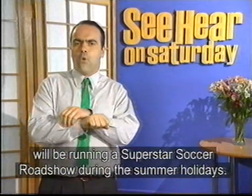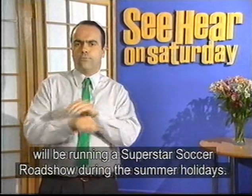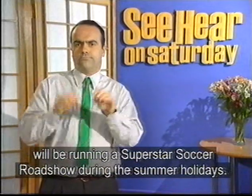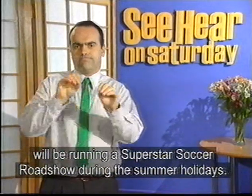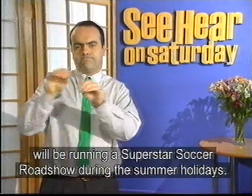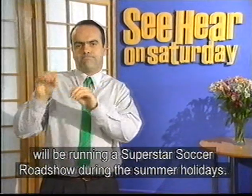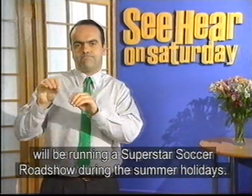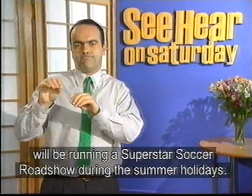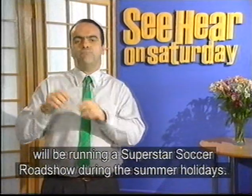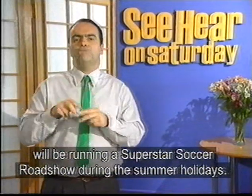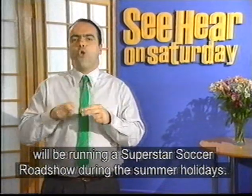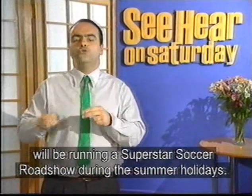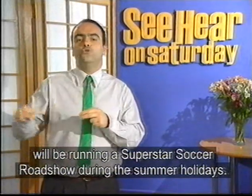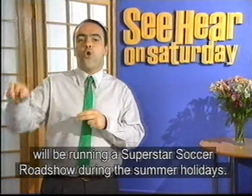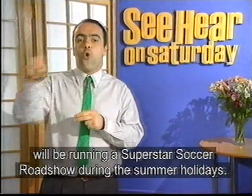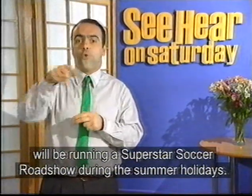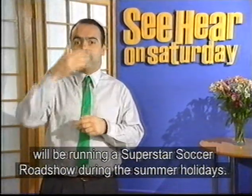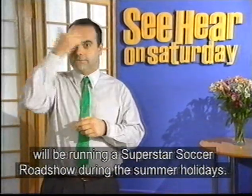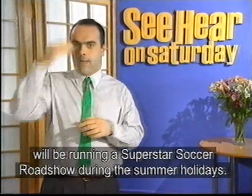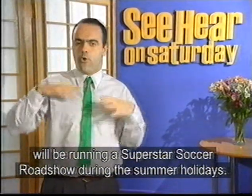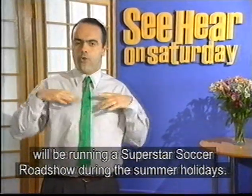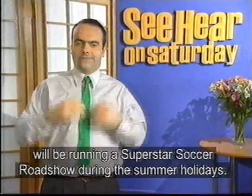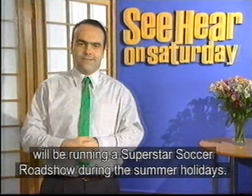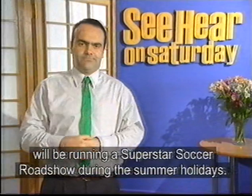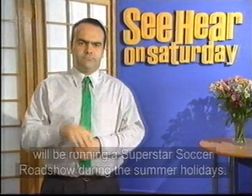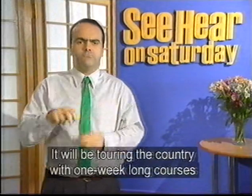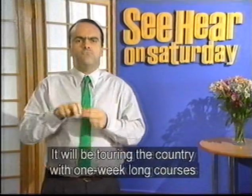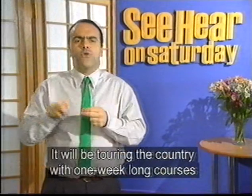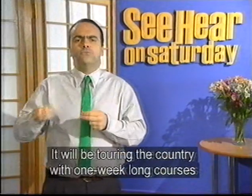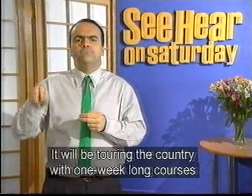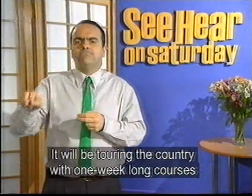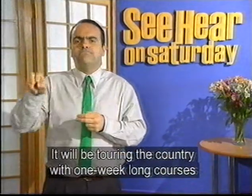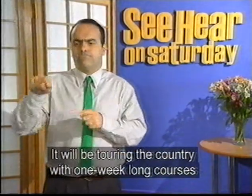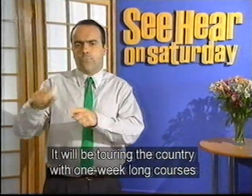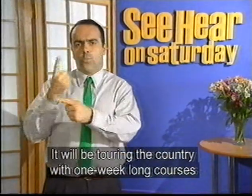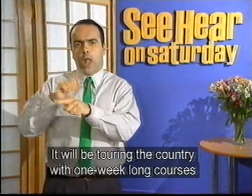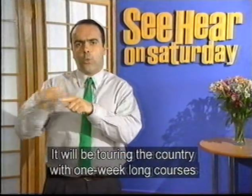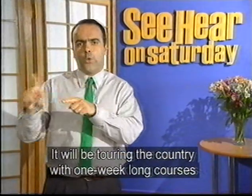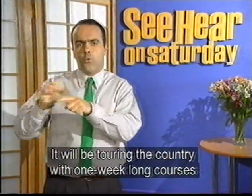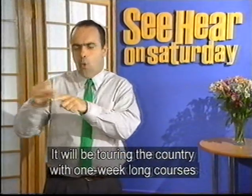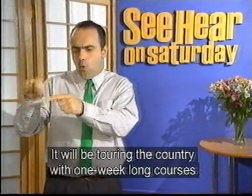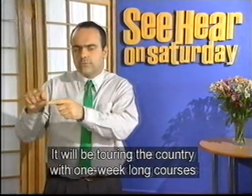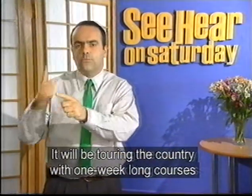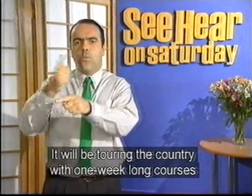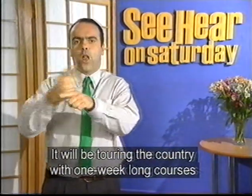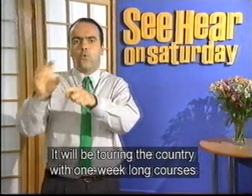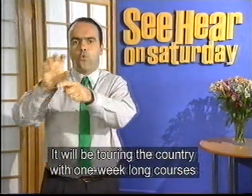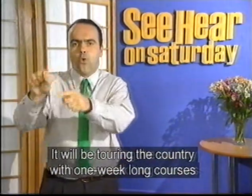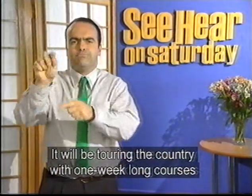holidays. It will be touring the country with 1 week long courses for children aged between 5 and